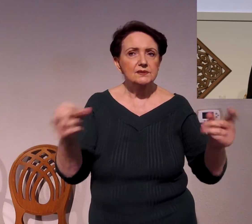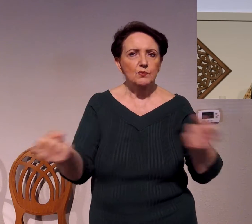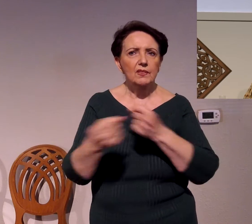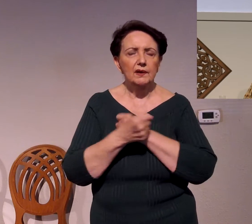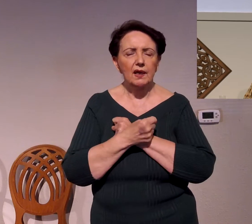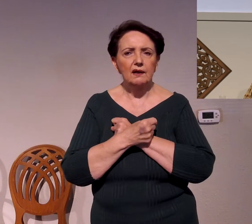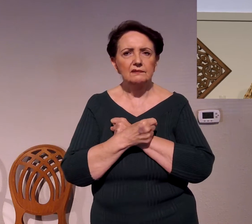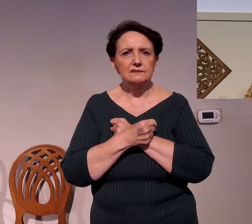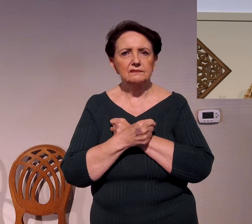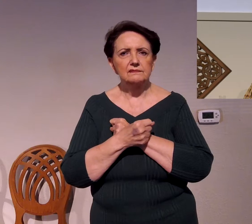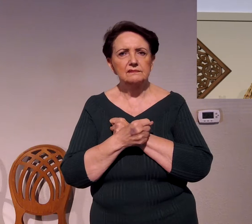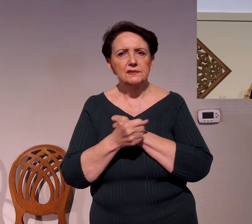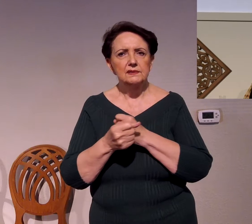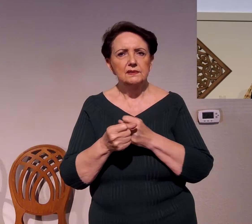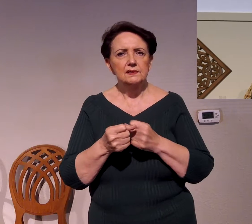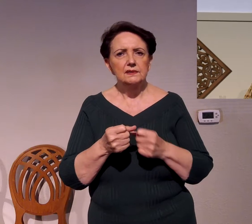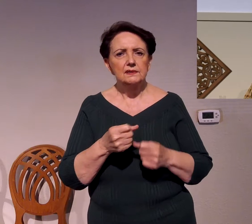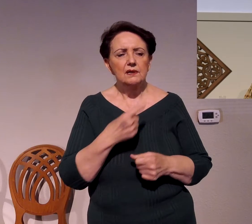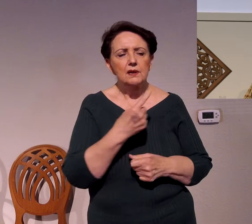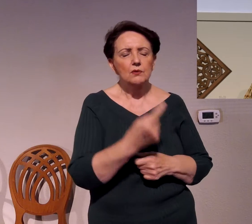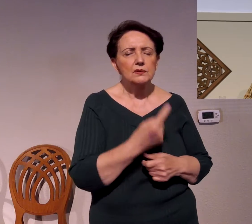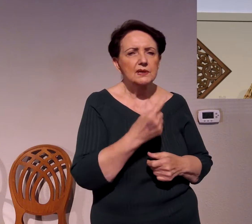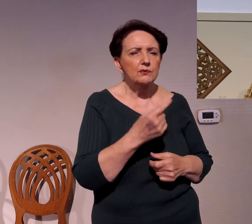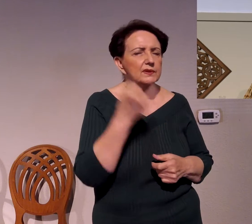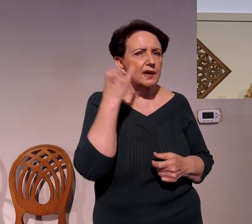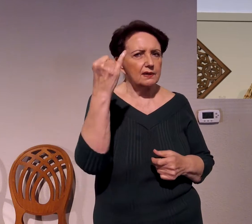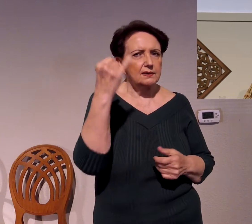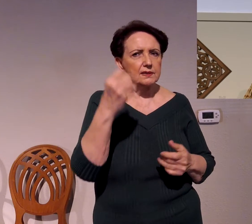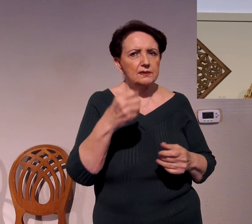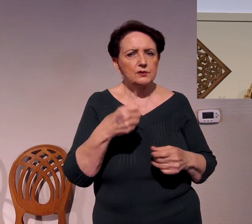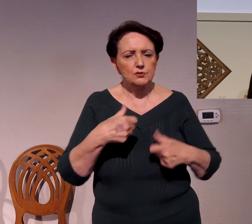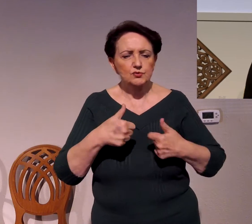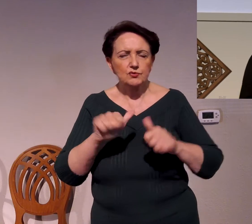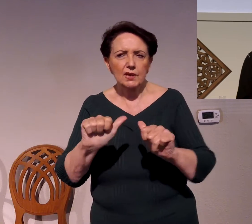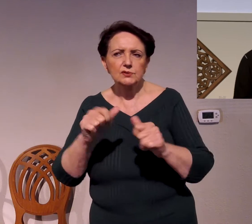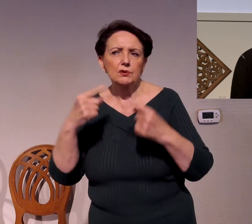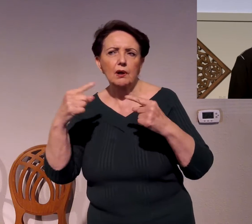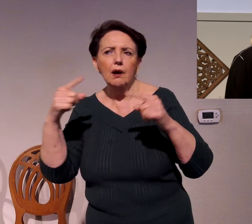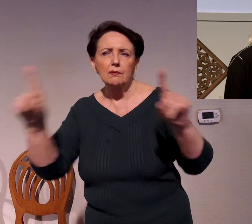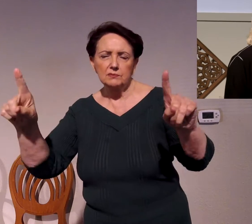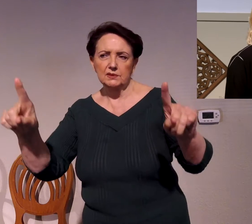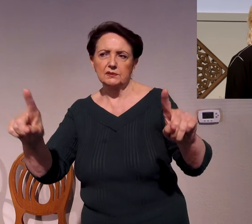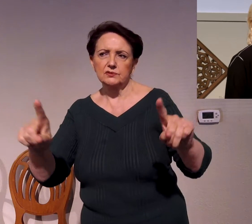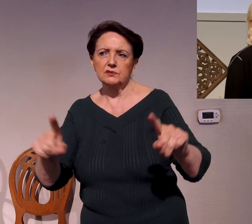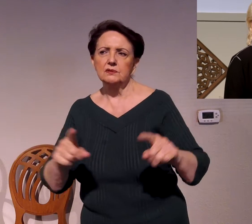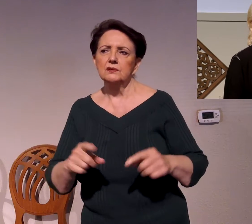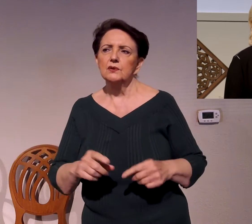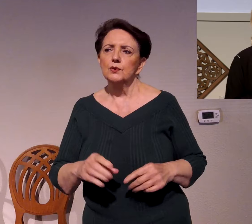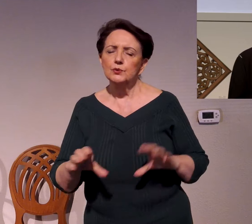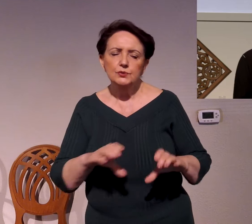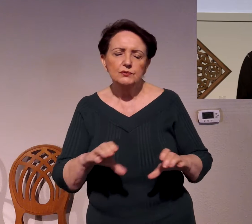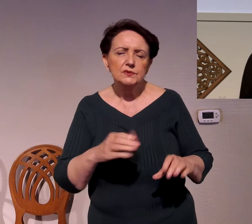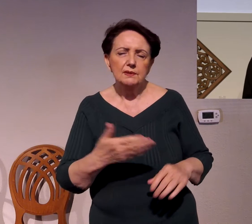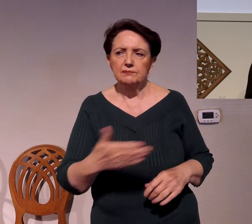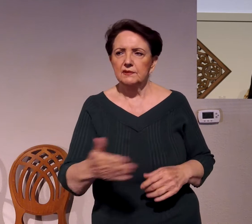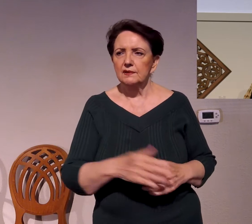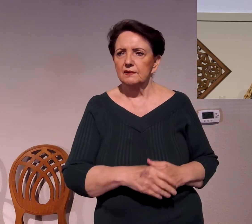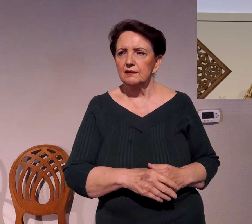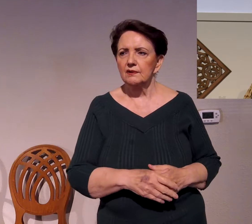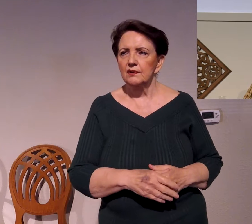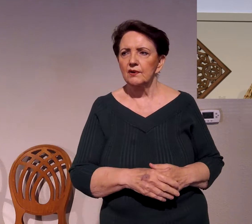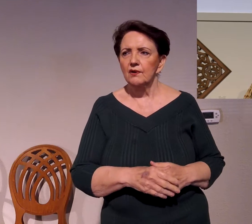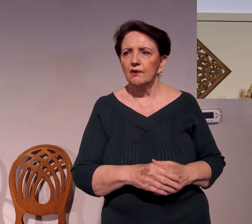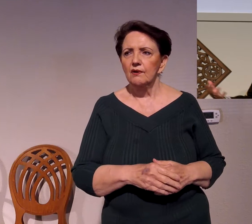Not purely with the idea that we're trying to make something, accomplish something, do something, or